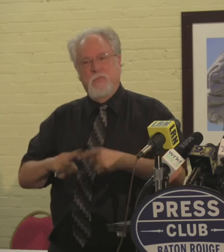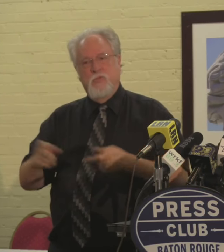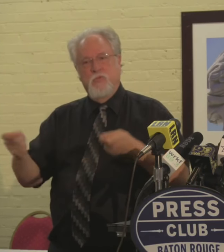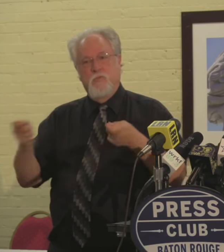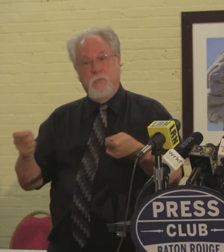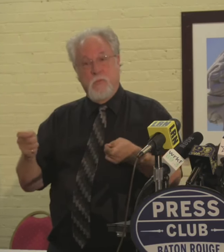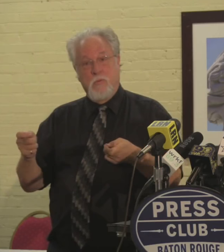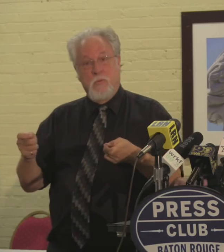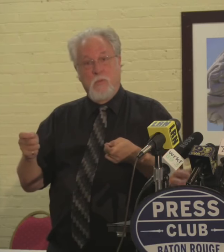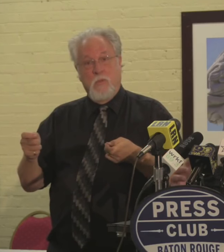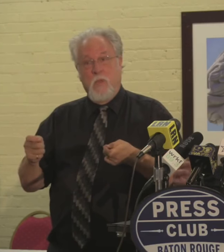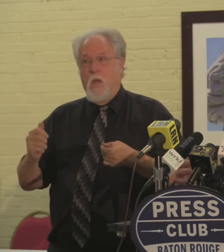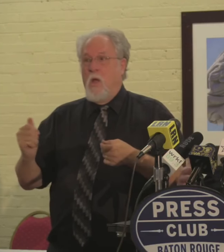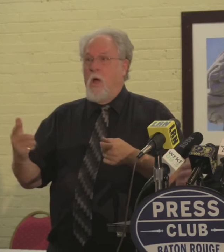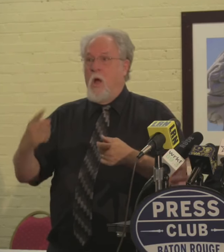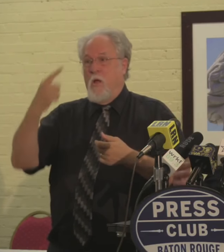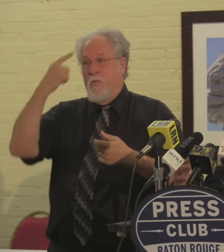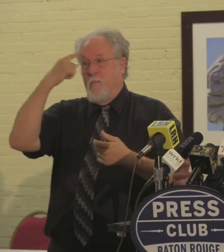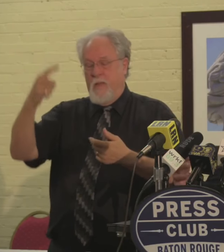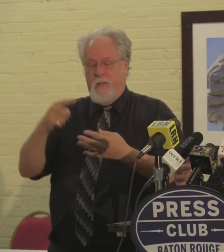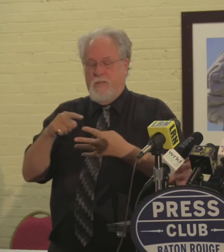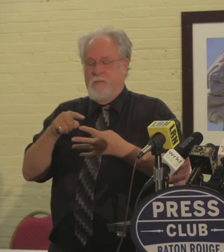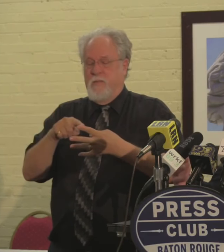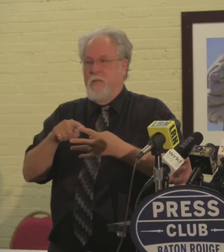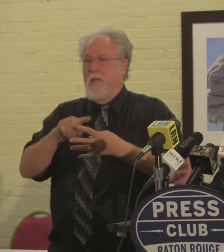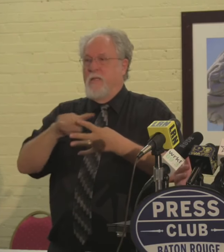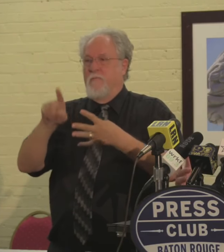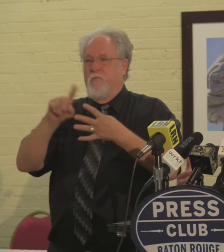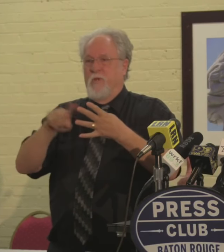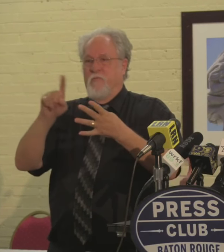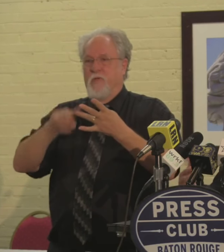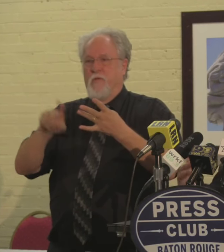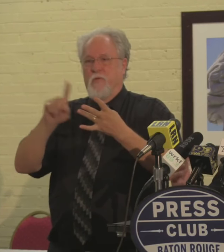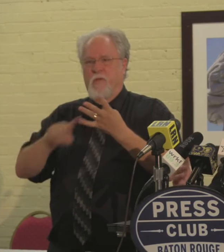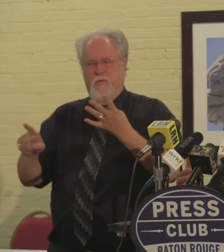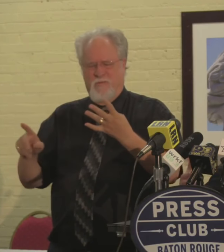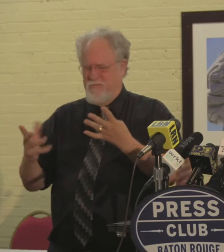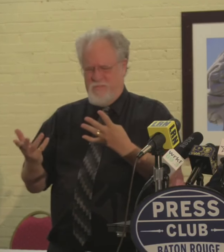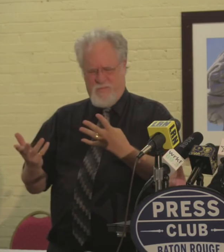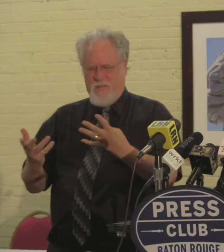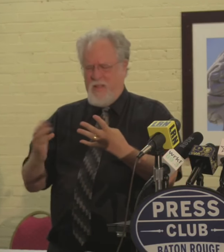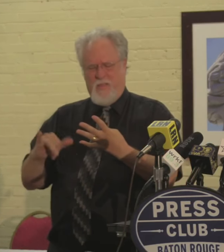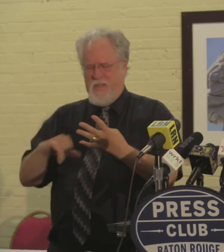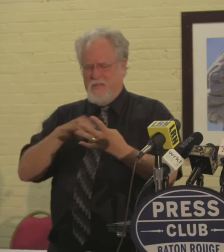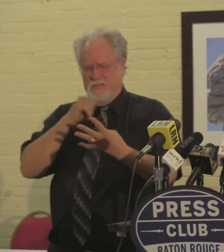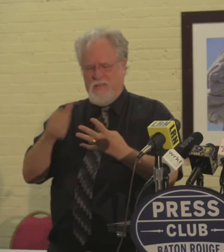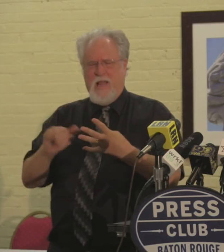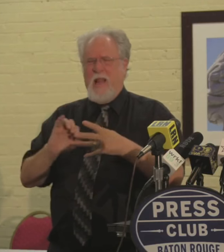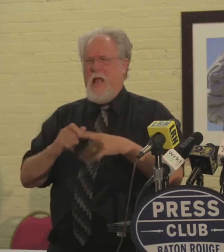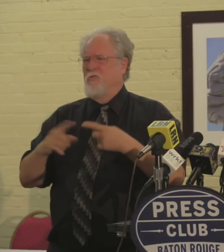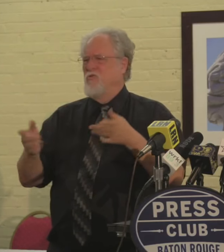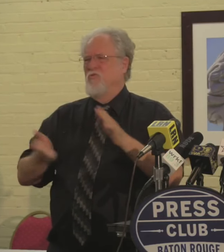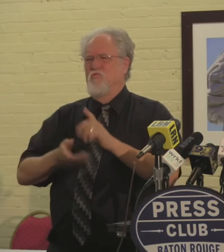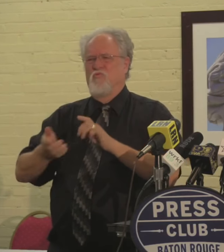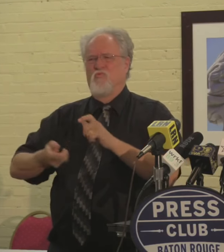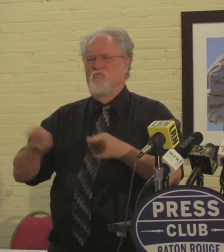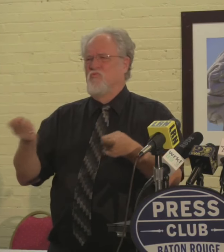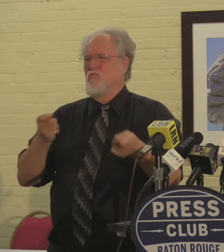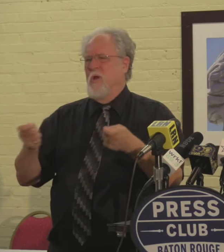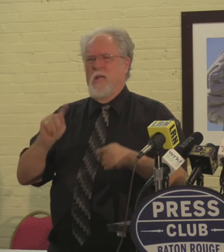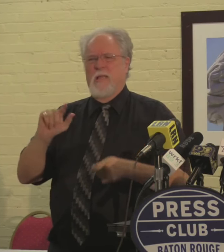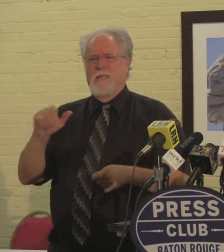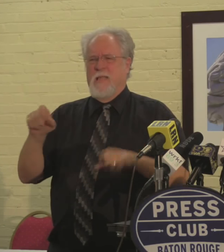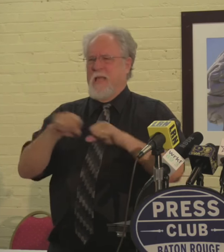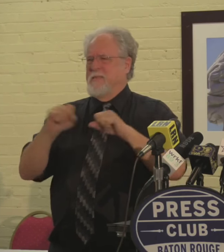administer is all of the pennies are taxed at different amounts. That's just not the way to run a